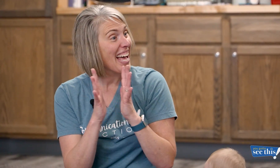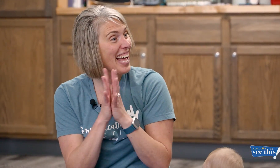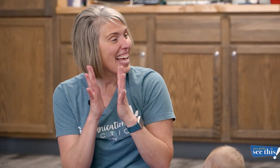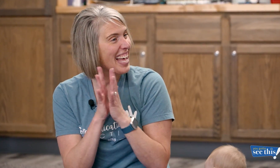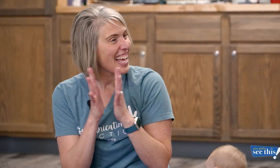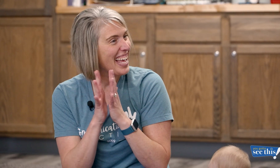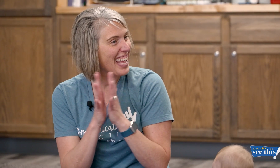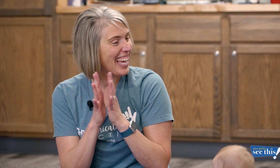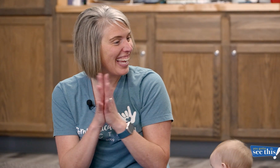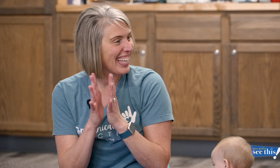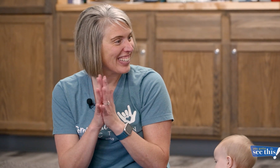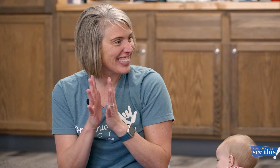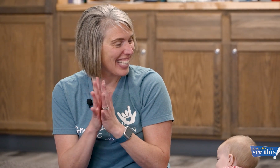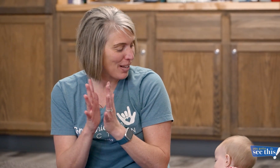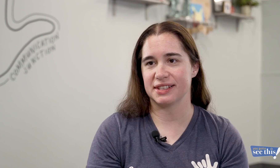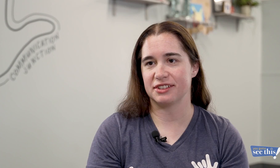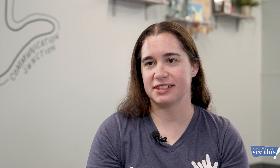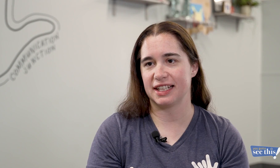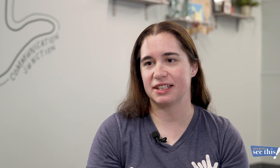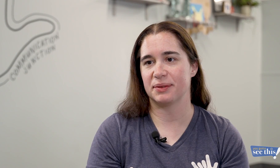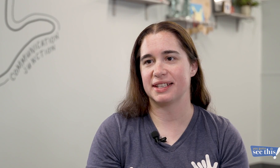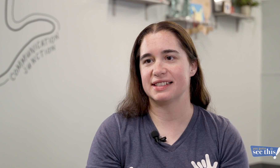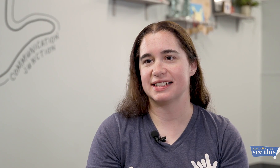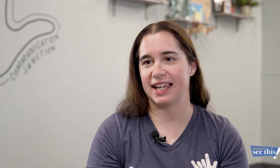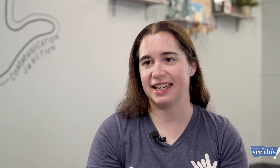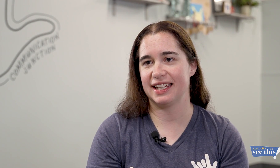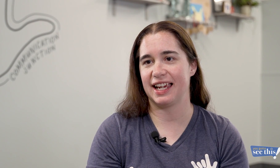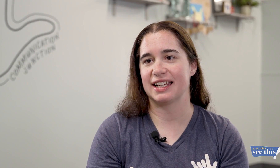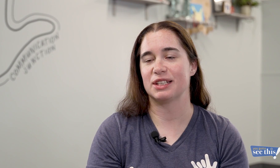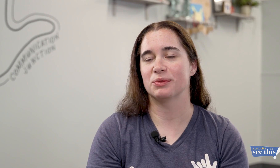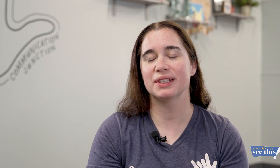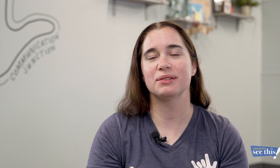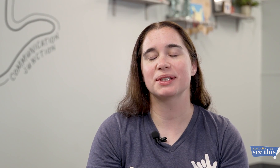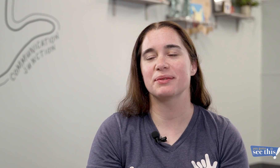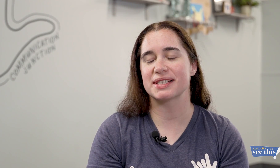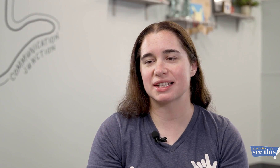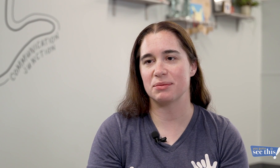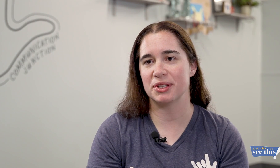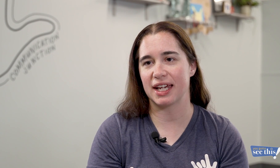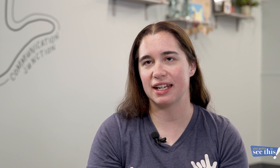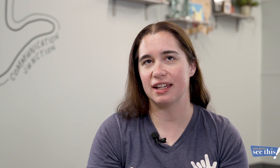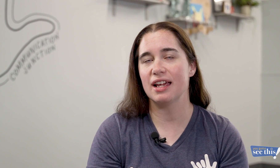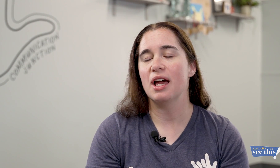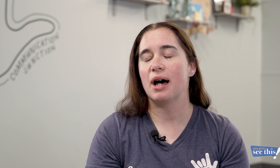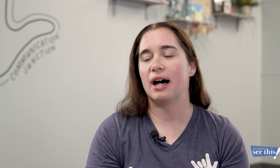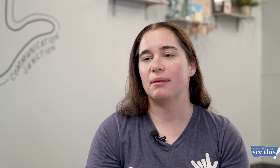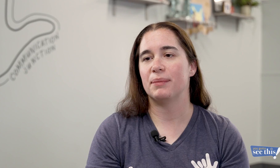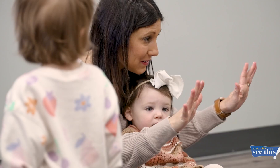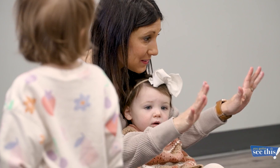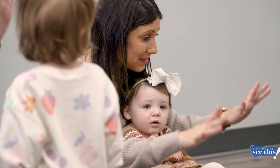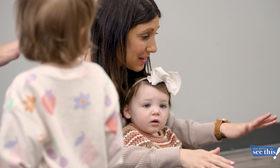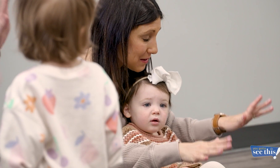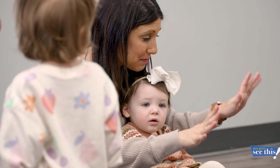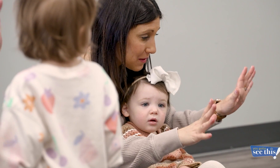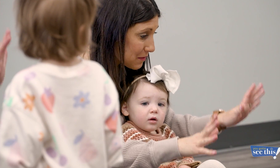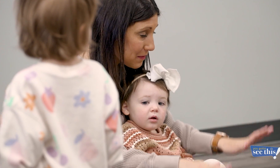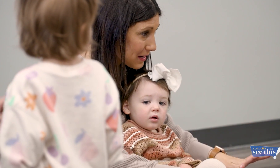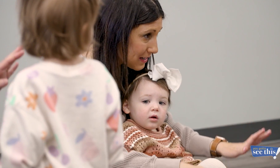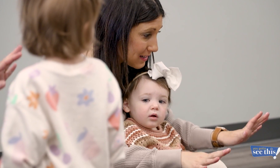Yay! With my toddler, I can't always understand what he's saying, and he really, really wants to communicate it. But if he has a sign, he has a way